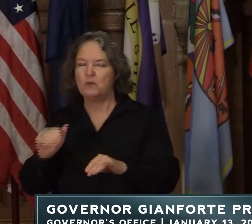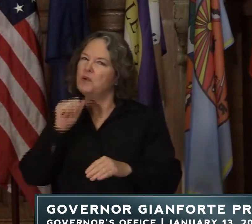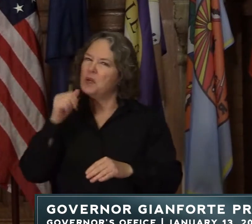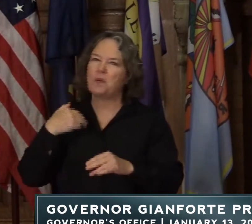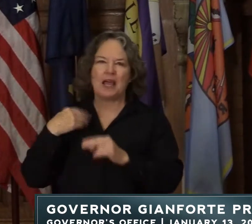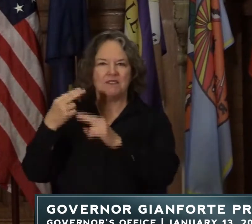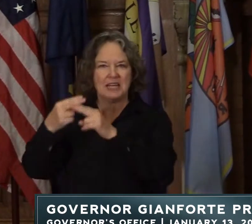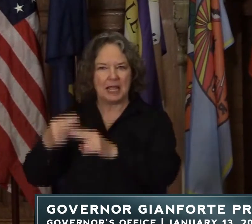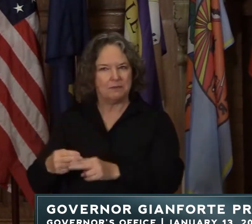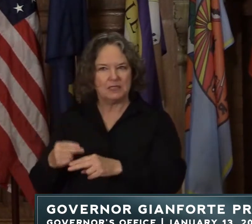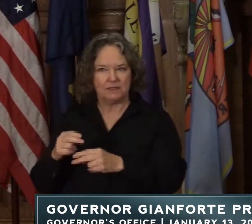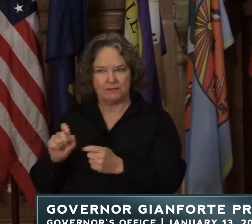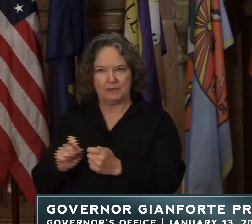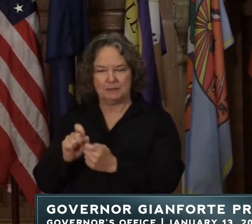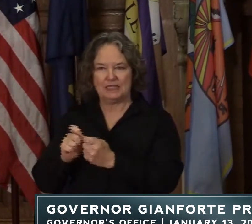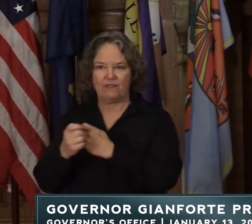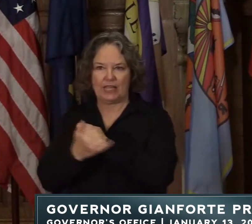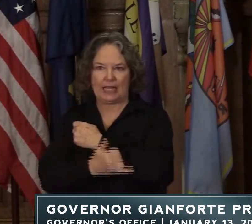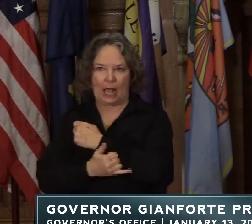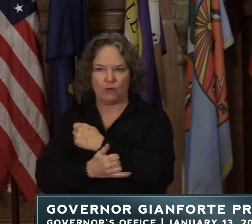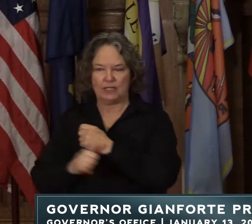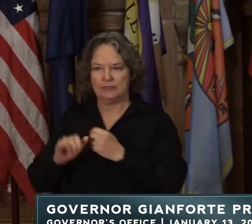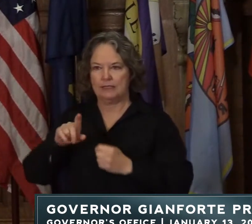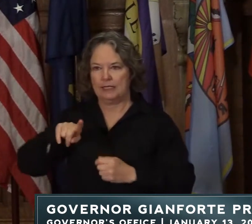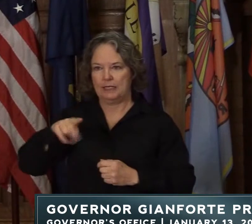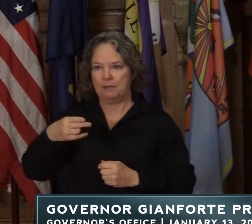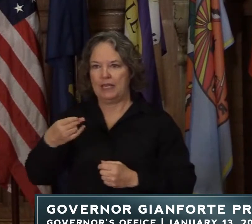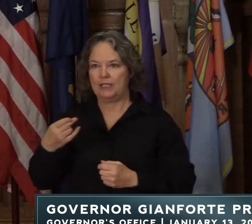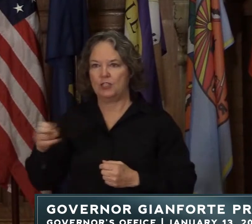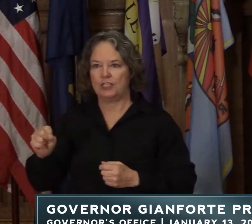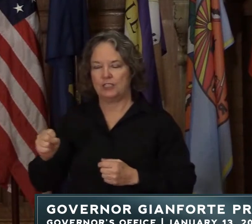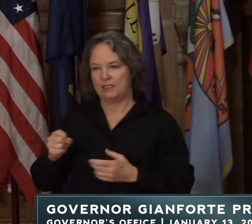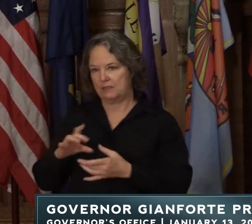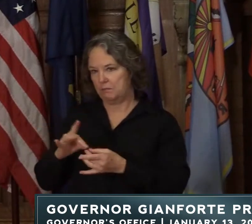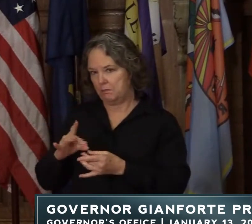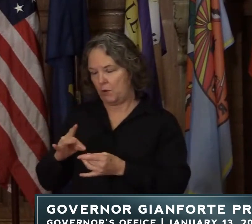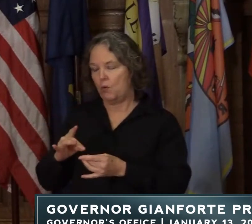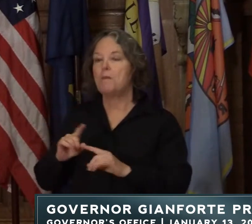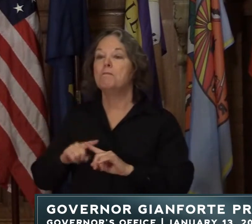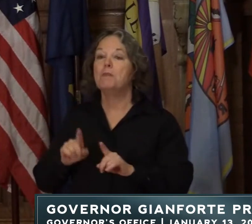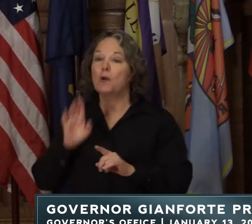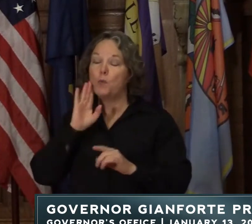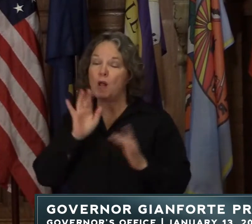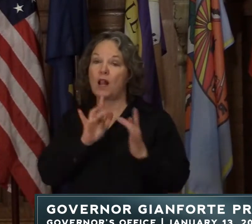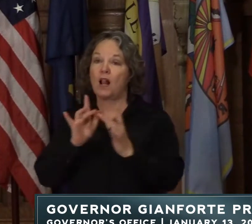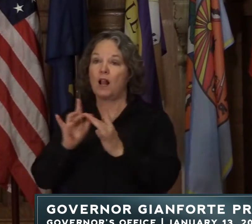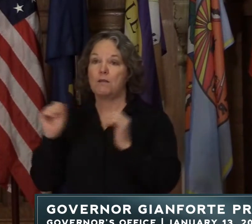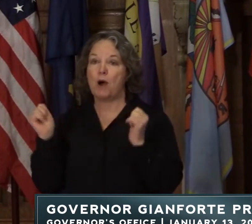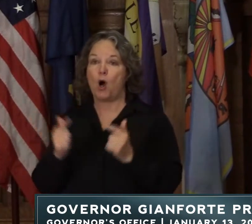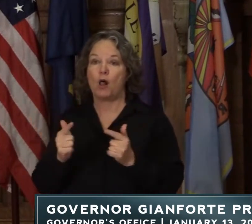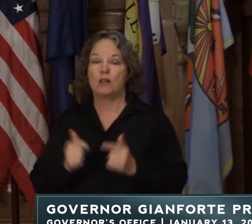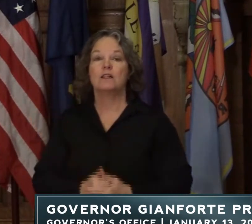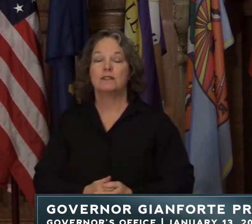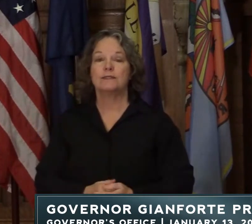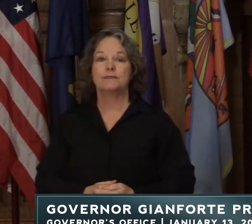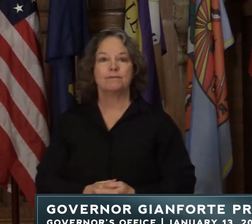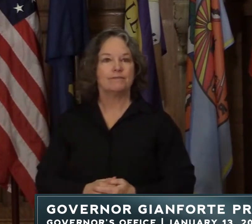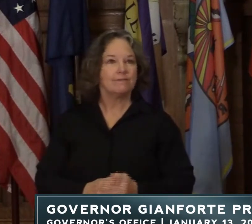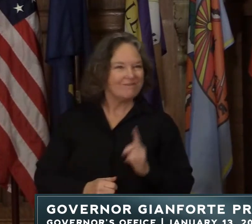here today that DPHHS spoke to, but we'll be in touch with all of them. Question here?